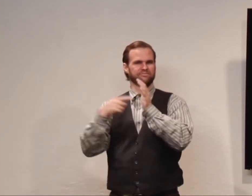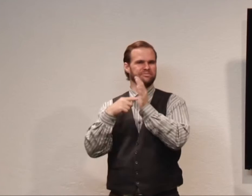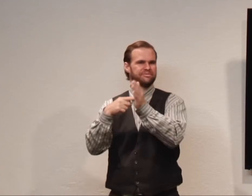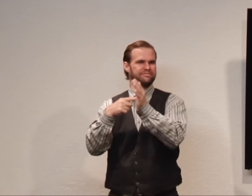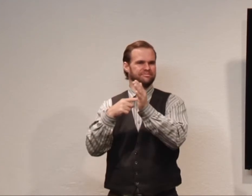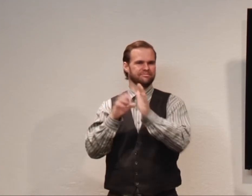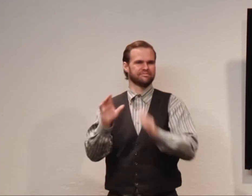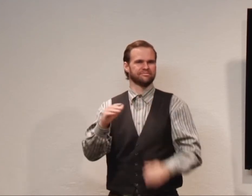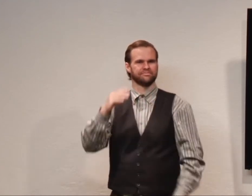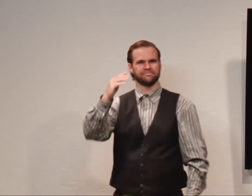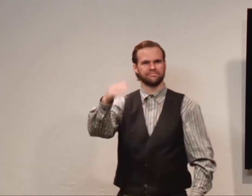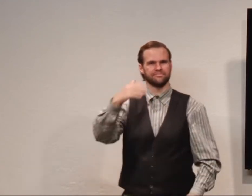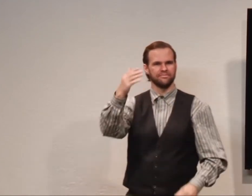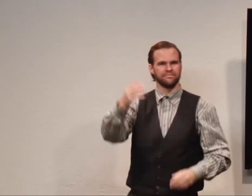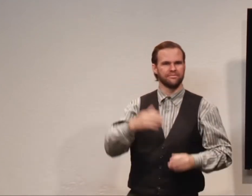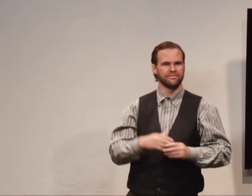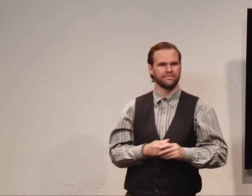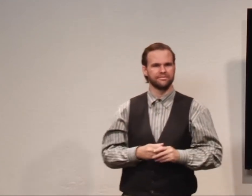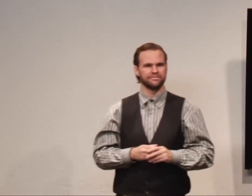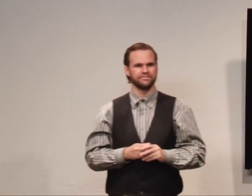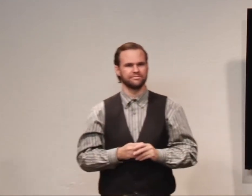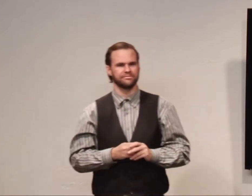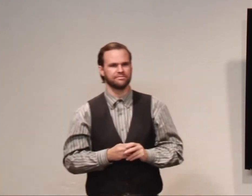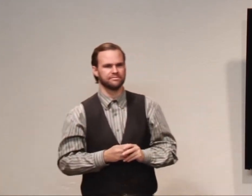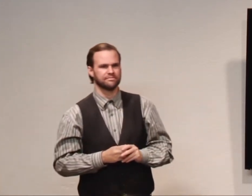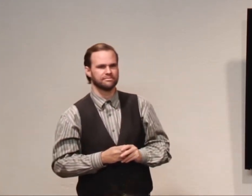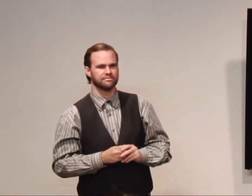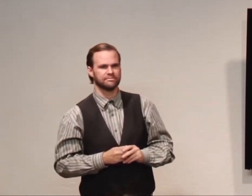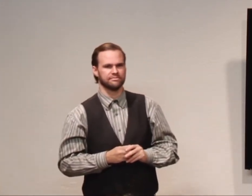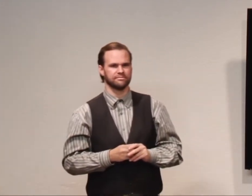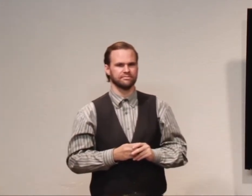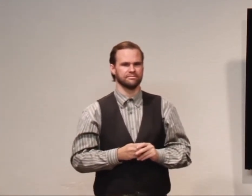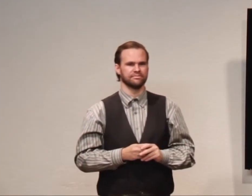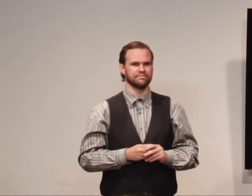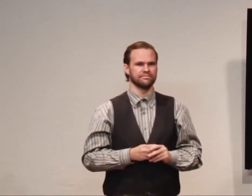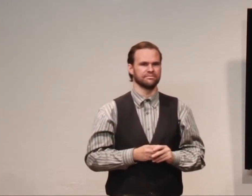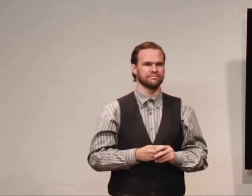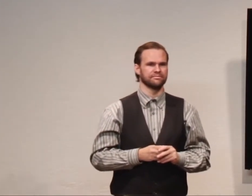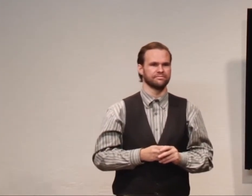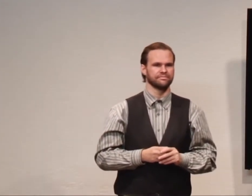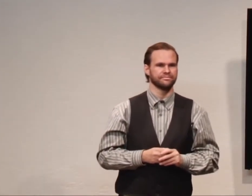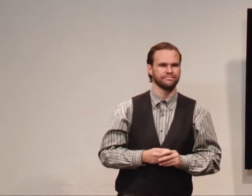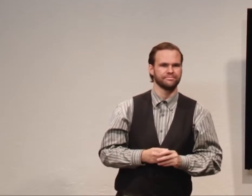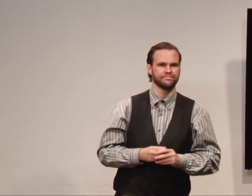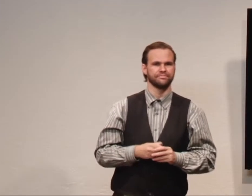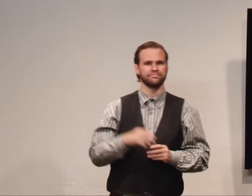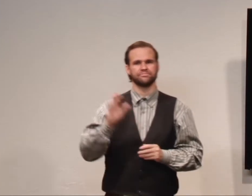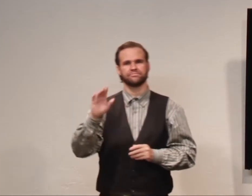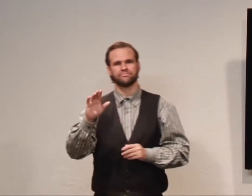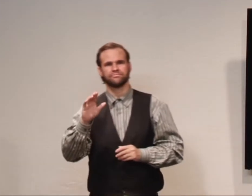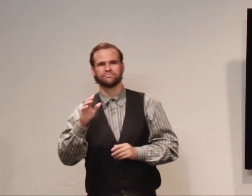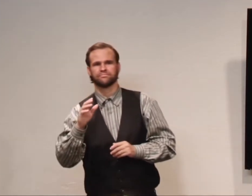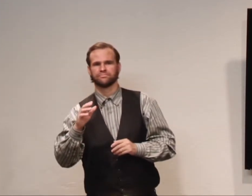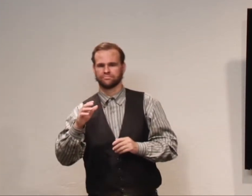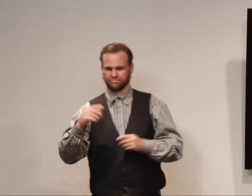is humble and that he's a sacrifice, and then the lion representing and showing his kingship and his royalty.